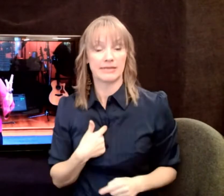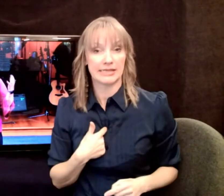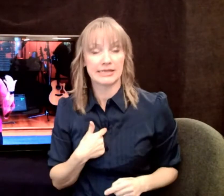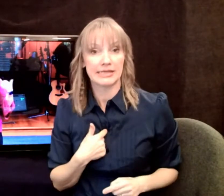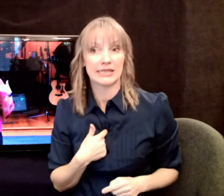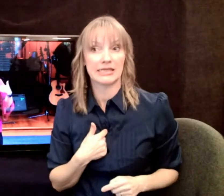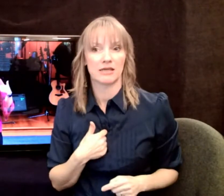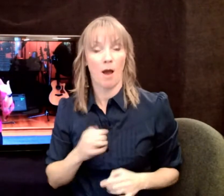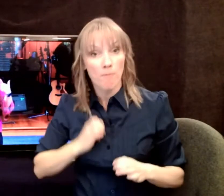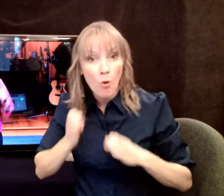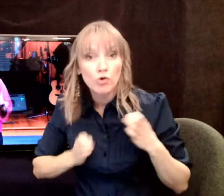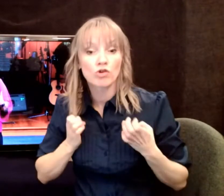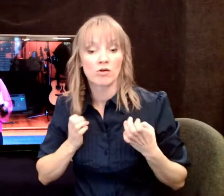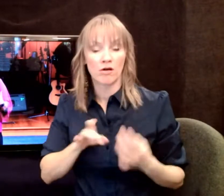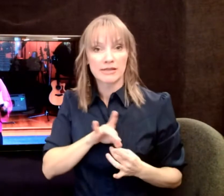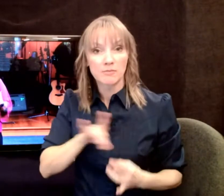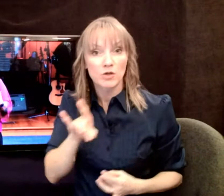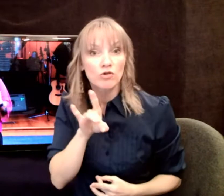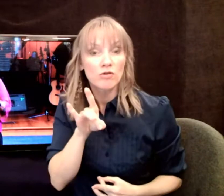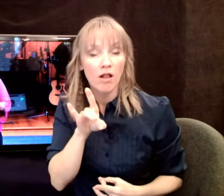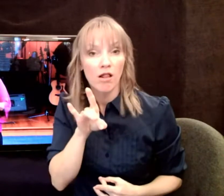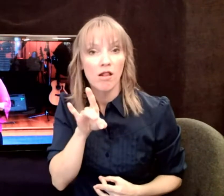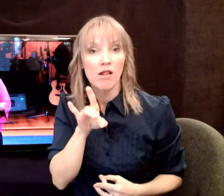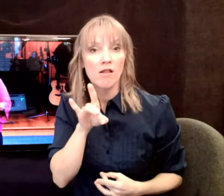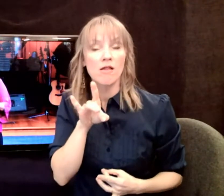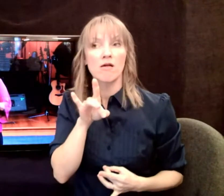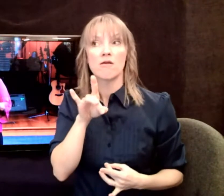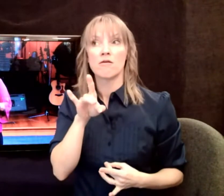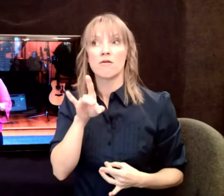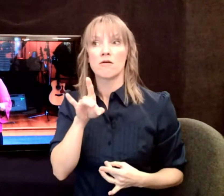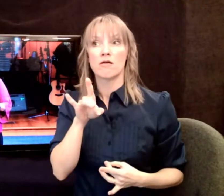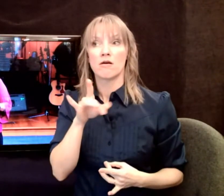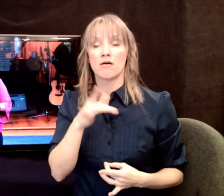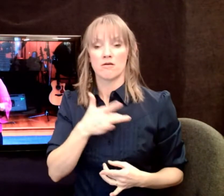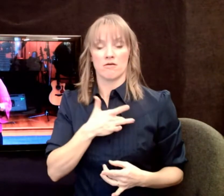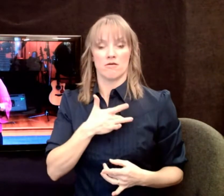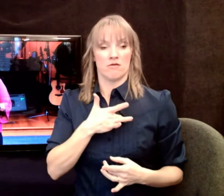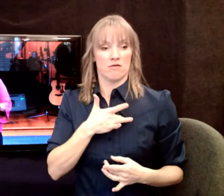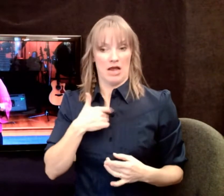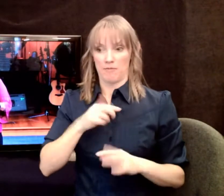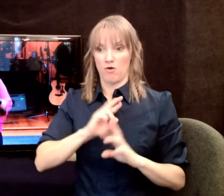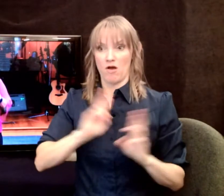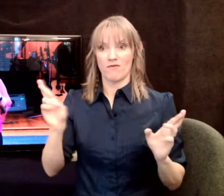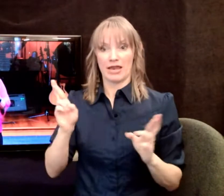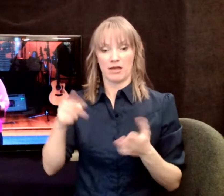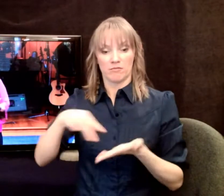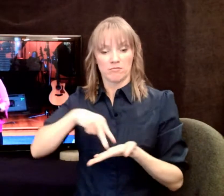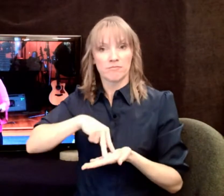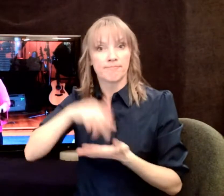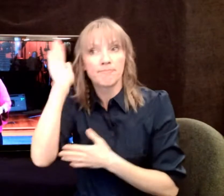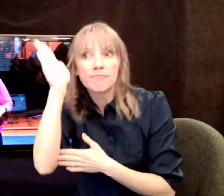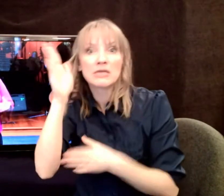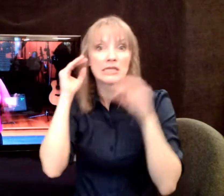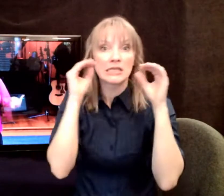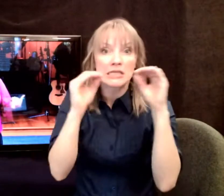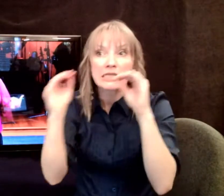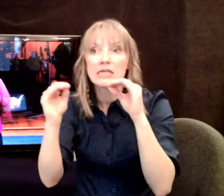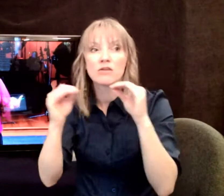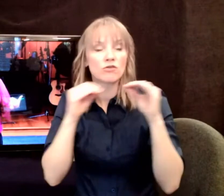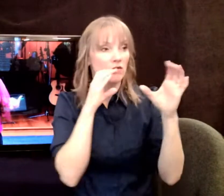an emotional level, at a spiritual level. It impacts me as I go to present a message or to teach a class or to have